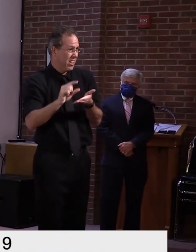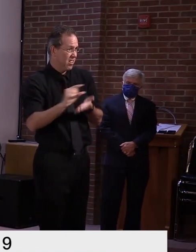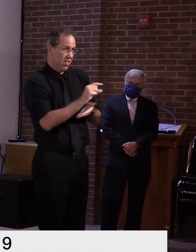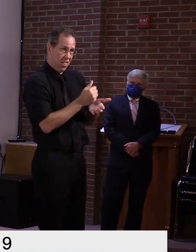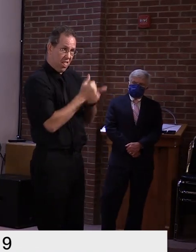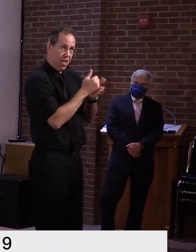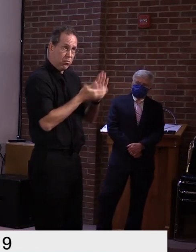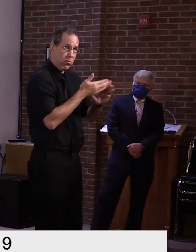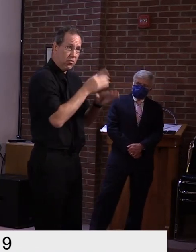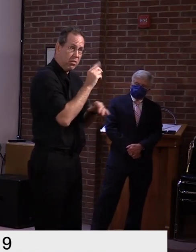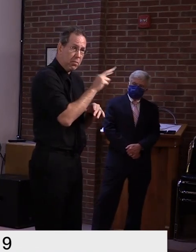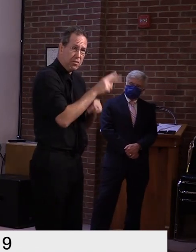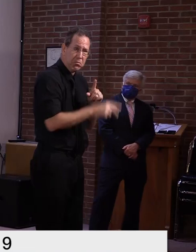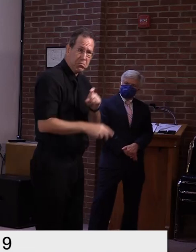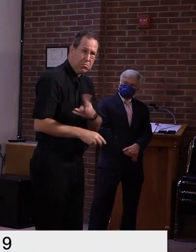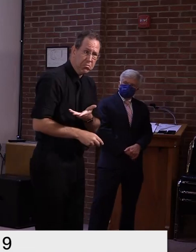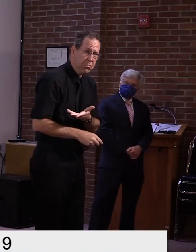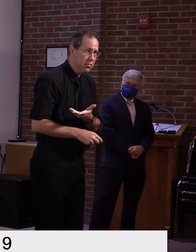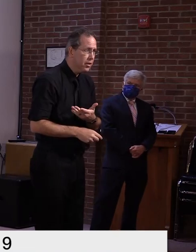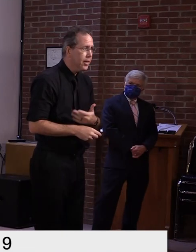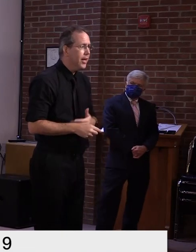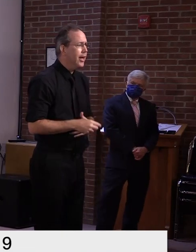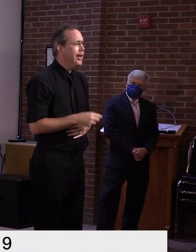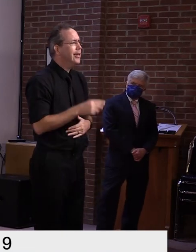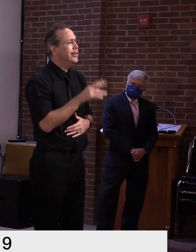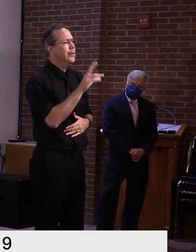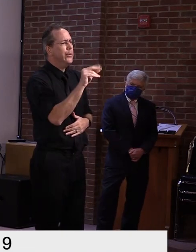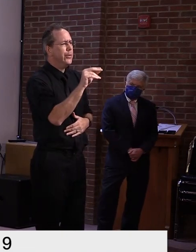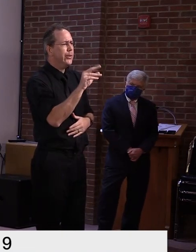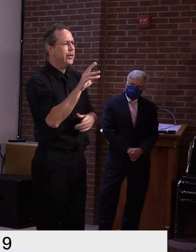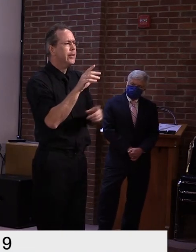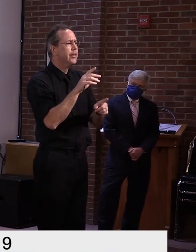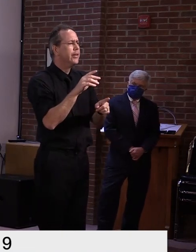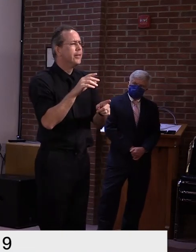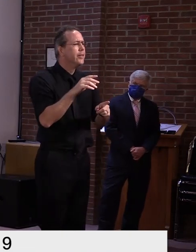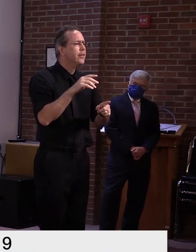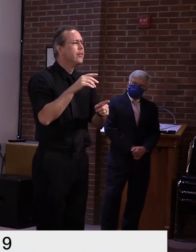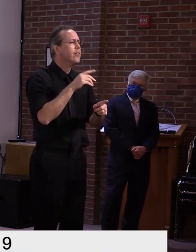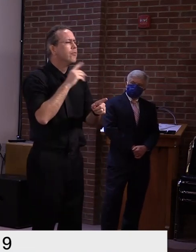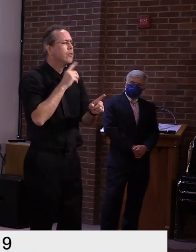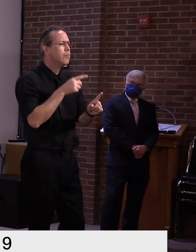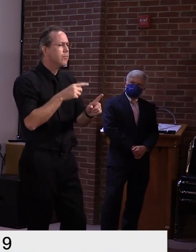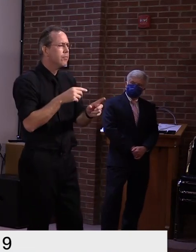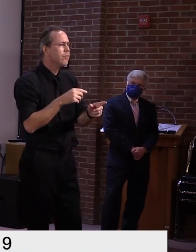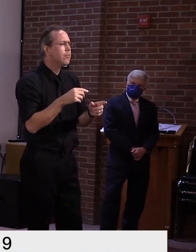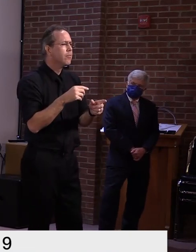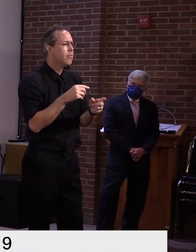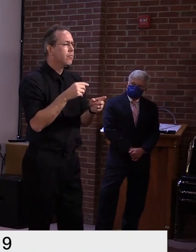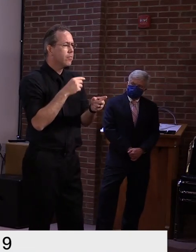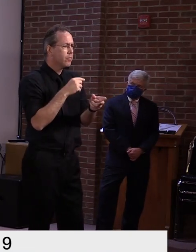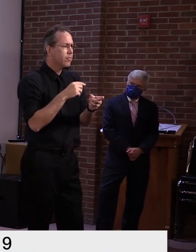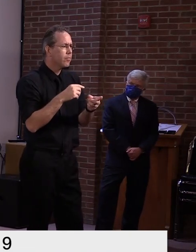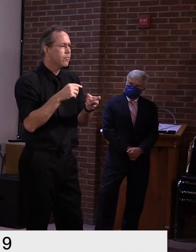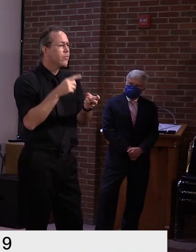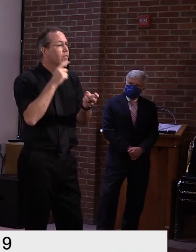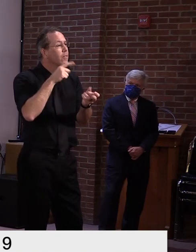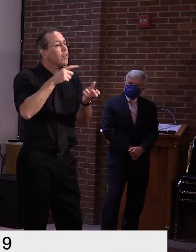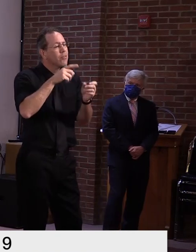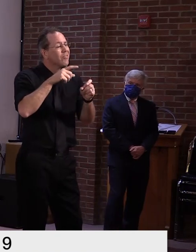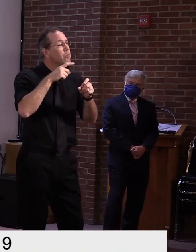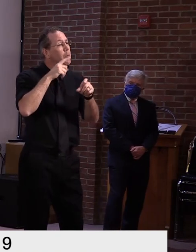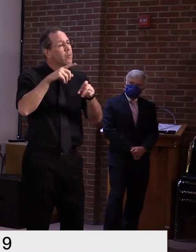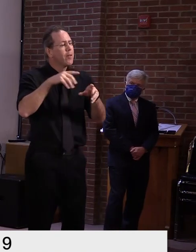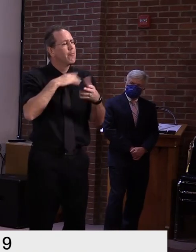it's really that important. But from our standpoint, we aren't seeing a great difference.